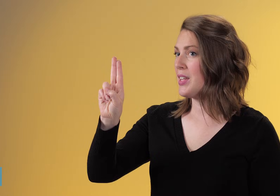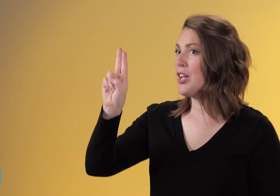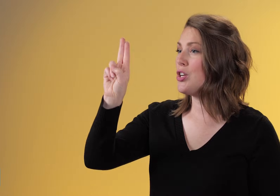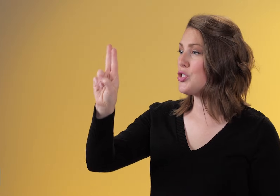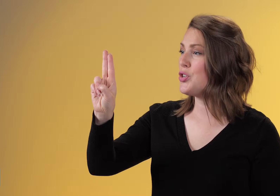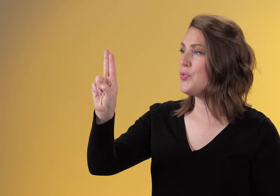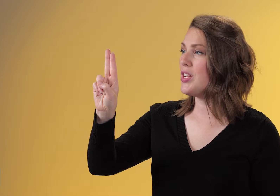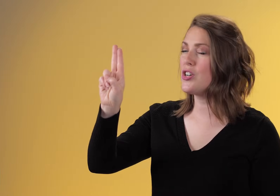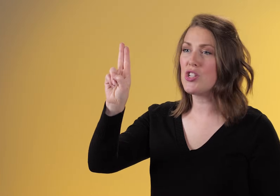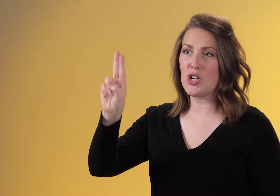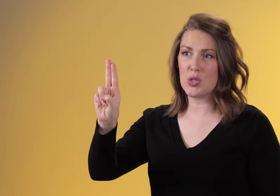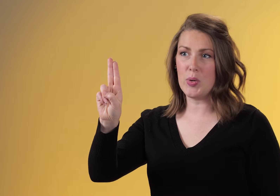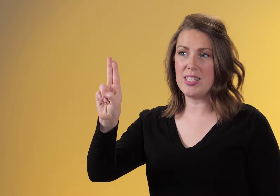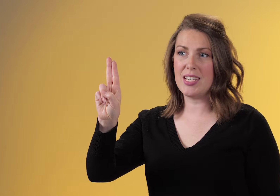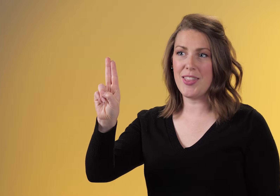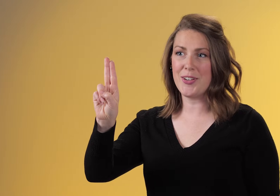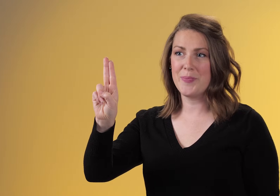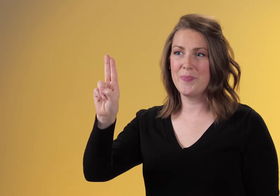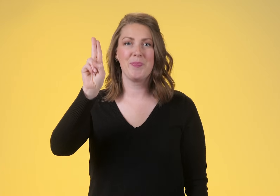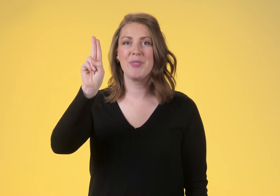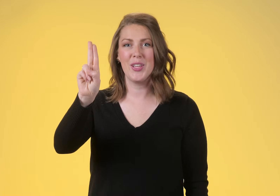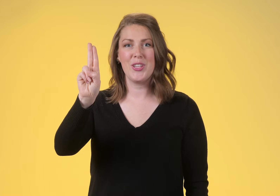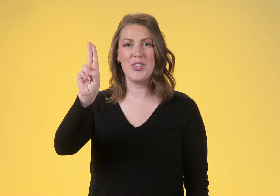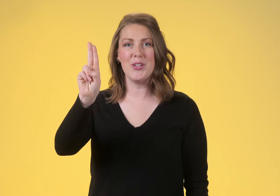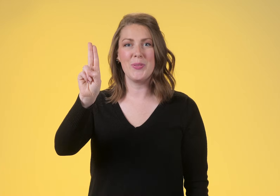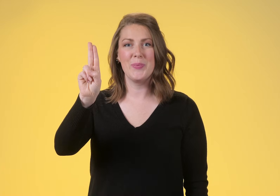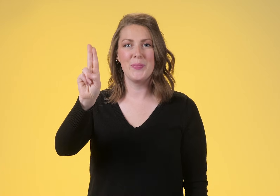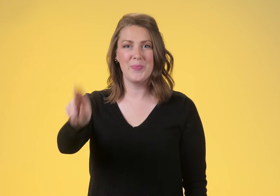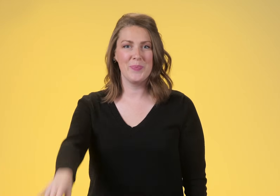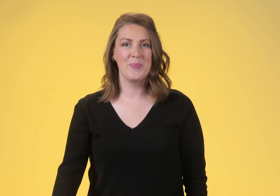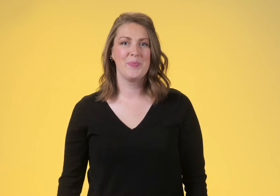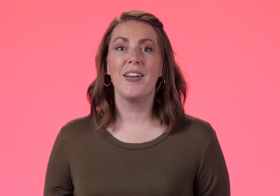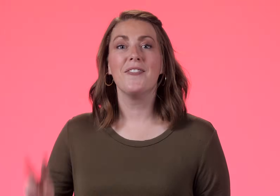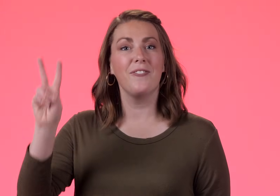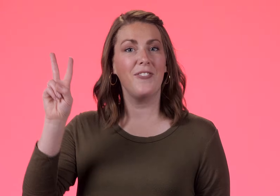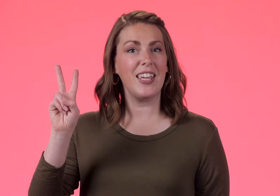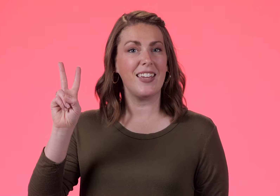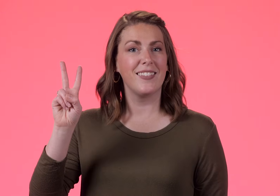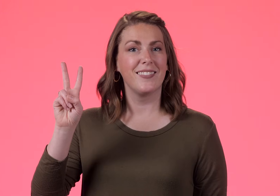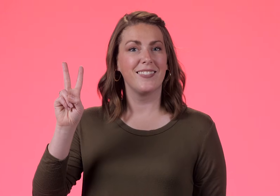Your 2 fingers are squeezed together. U. V.